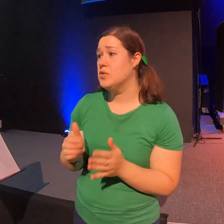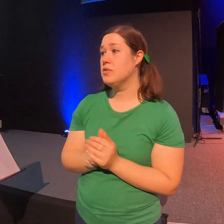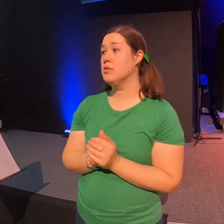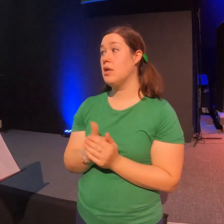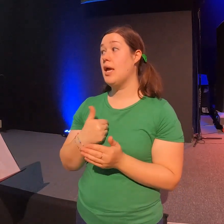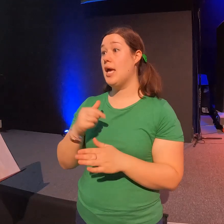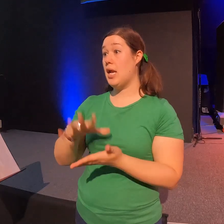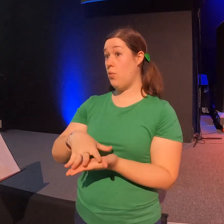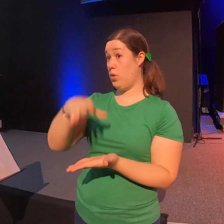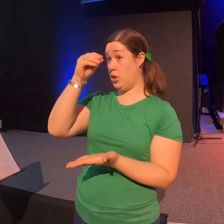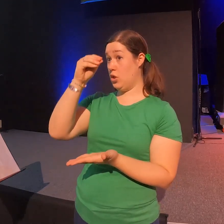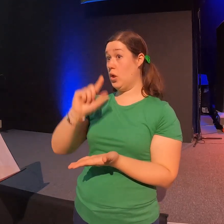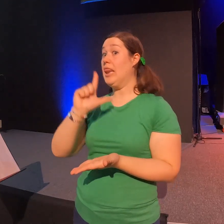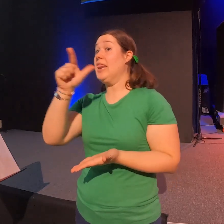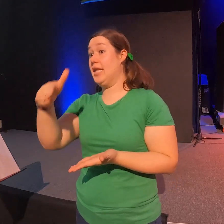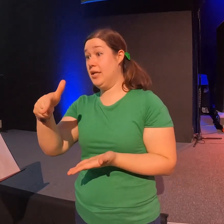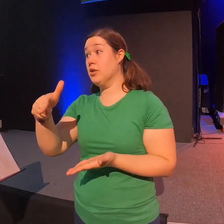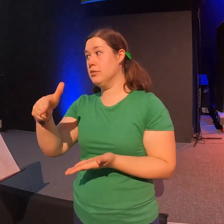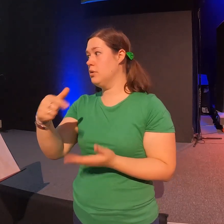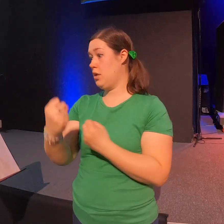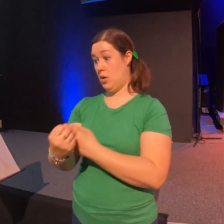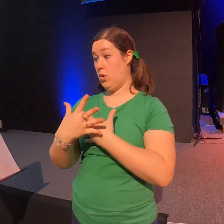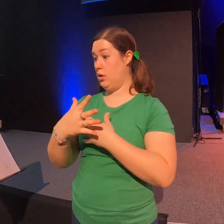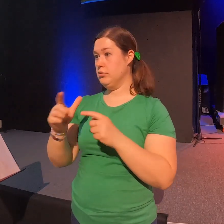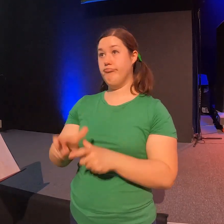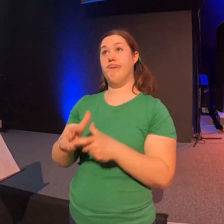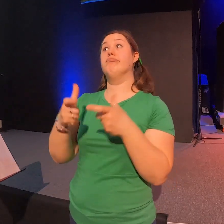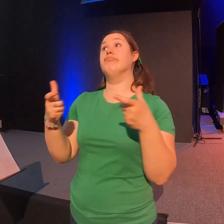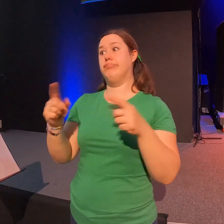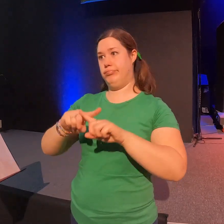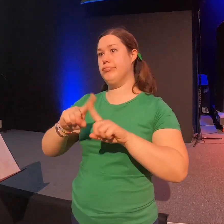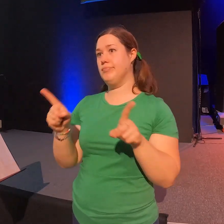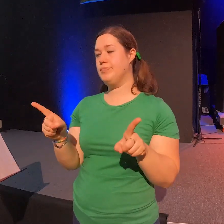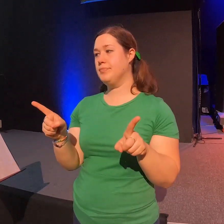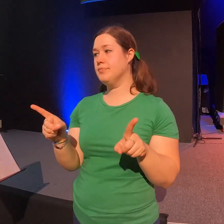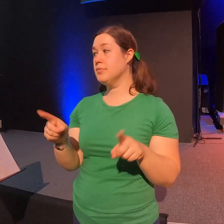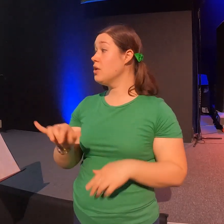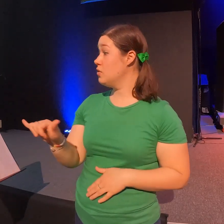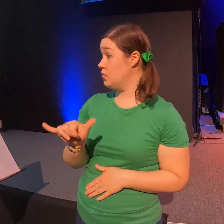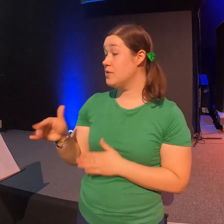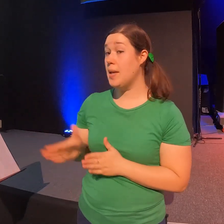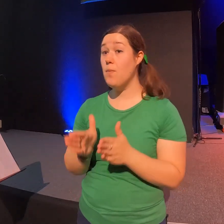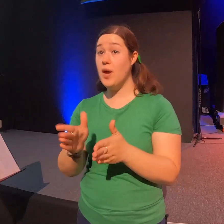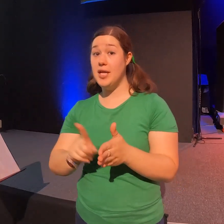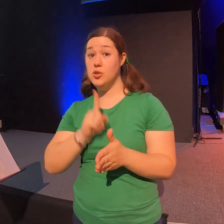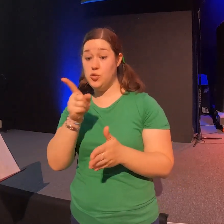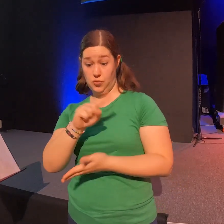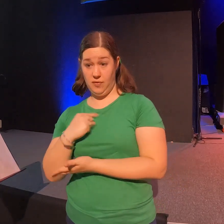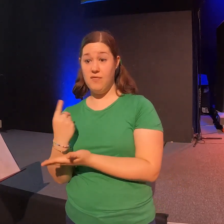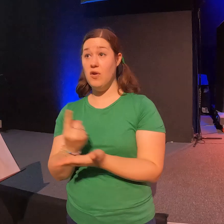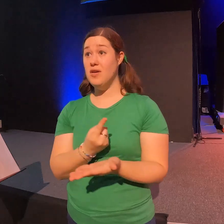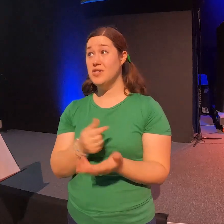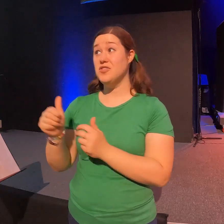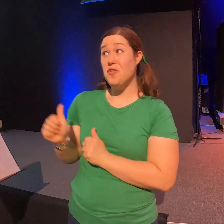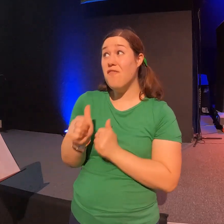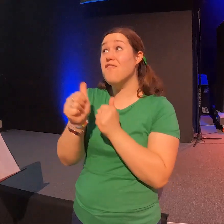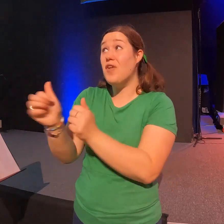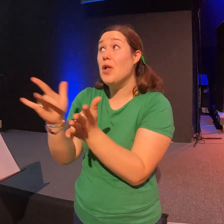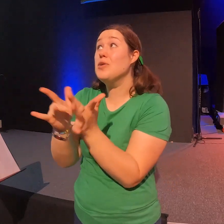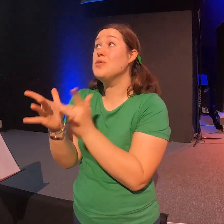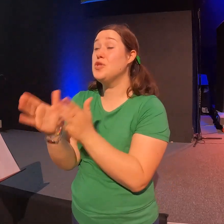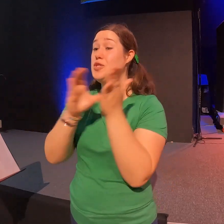difference. The same thing is true for us as Christians, for us who follow Jesus Christ. For us to realize our